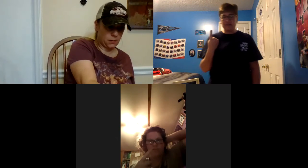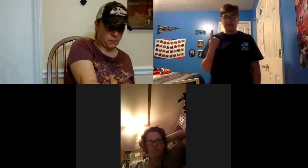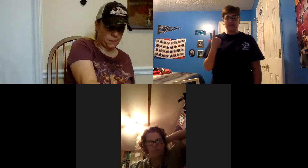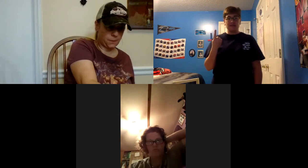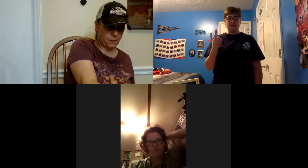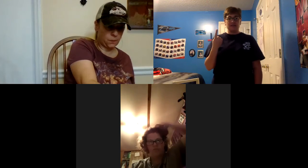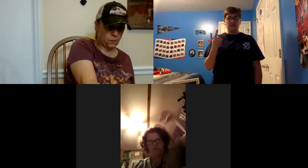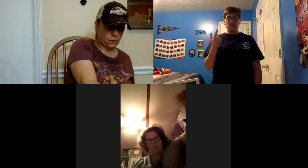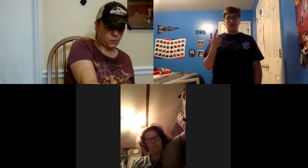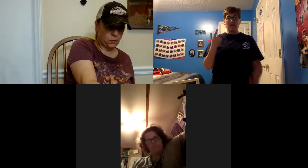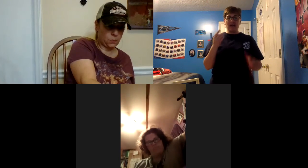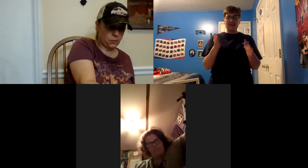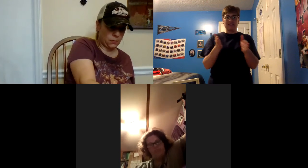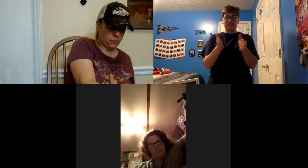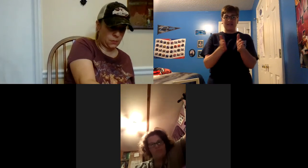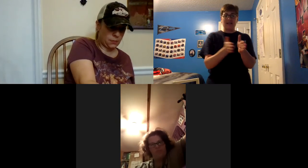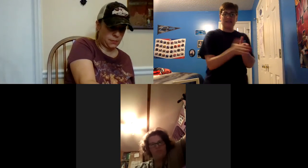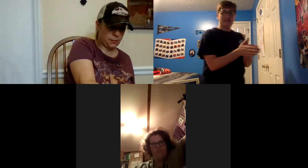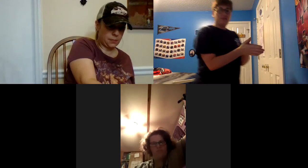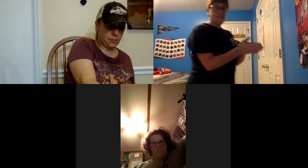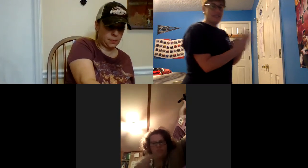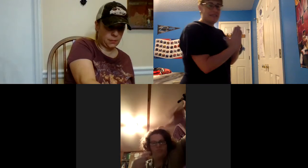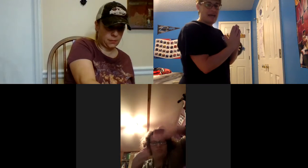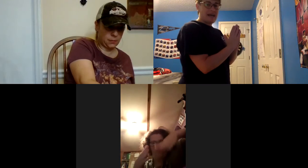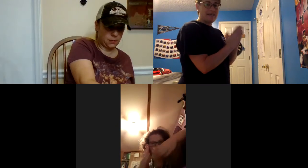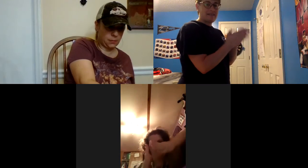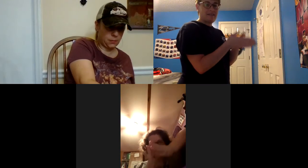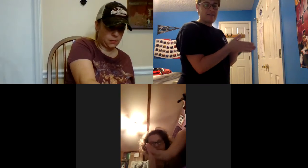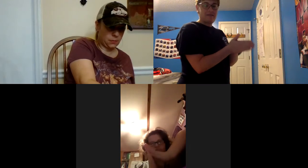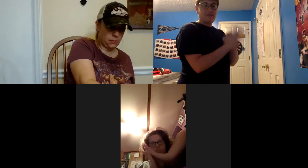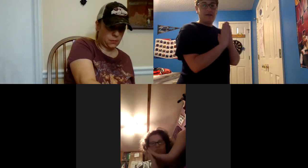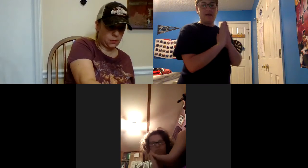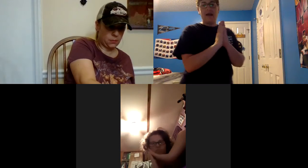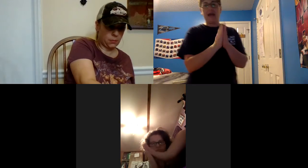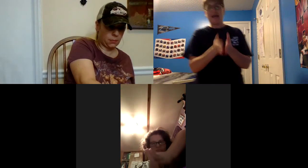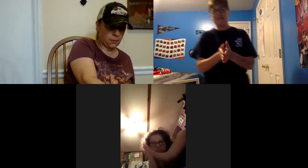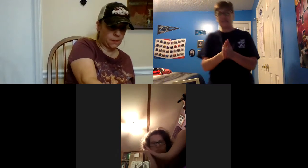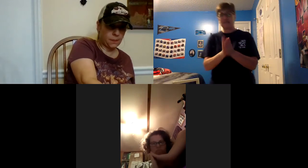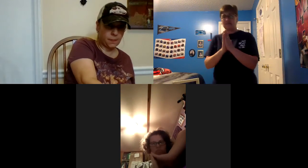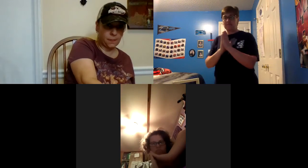Ask. So we went over ask tonight, and we said it's ask.